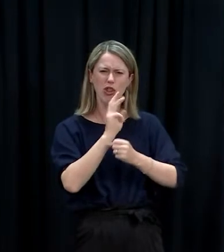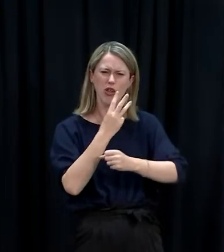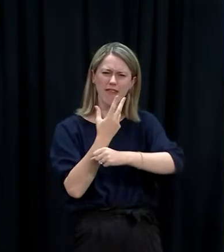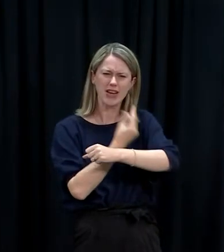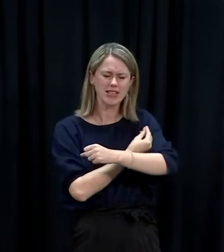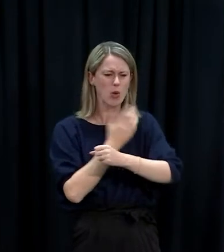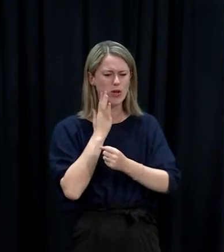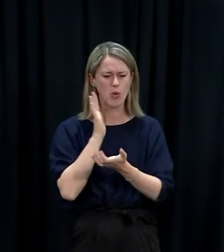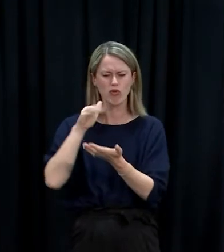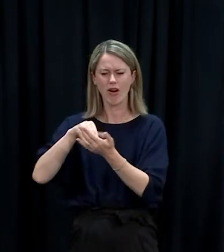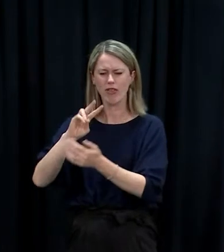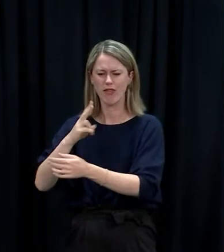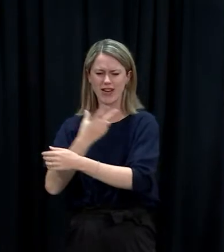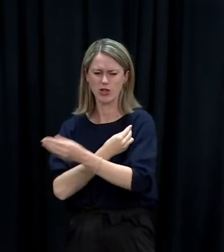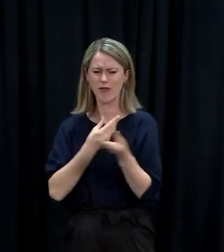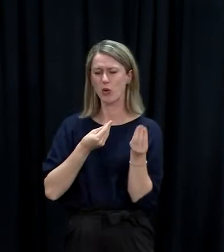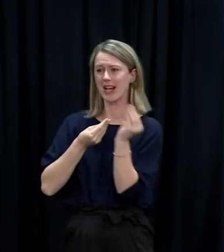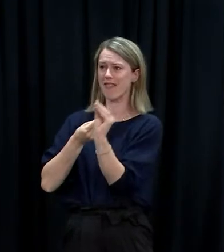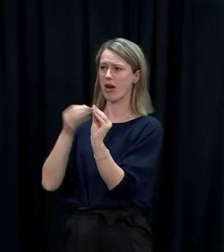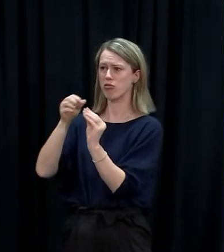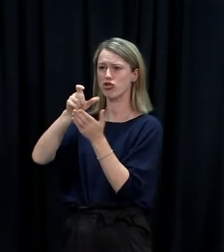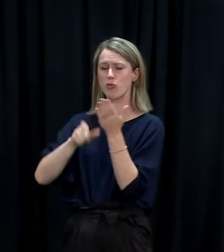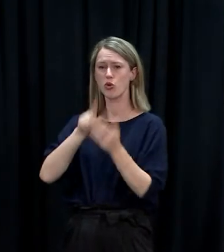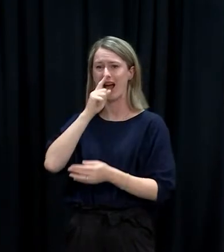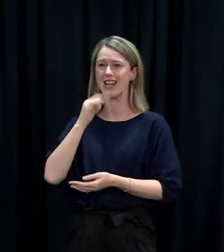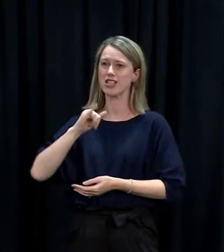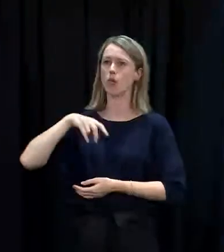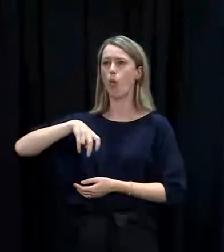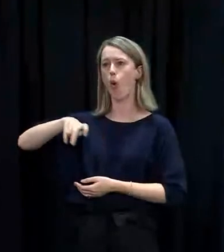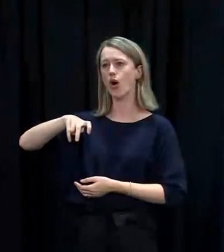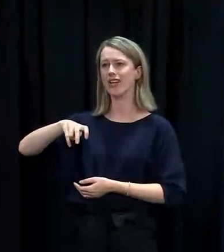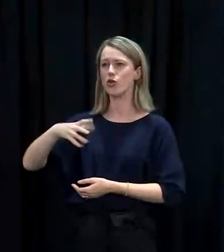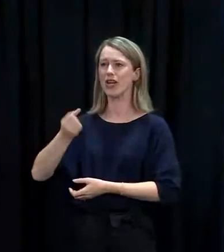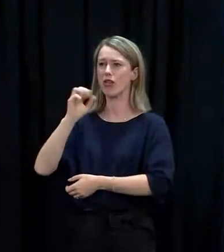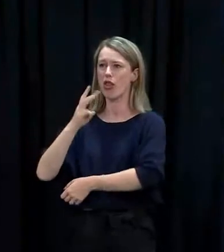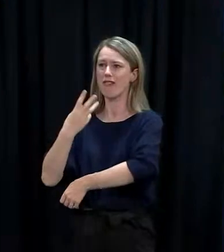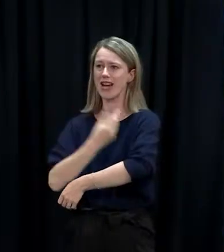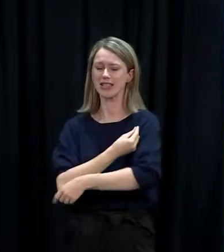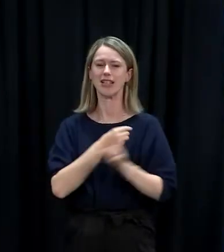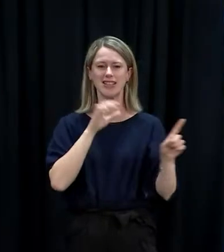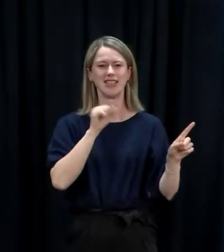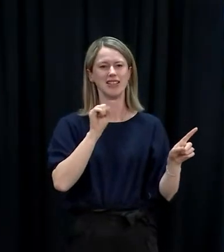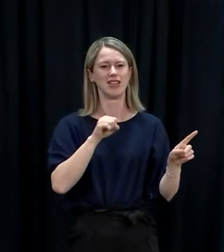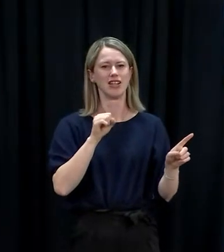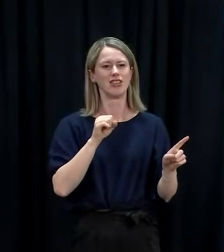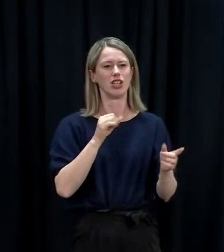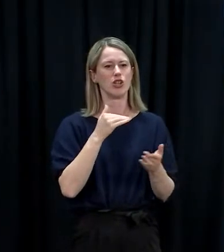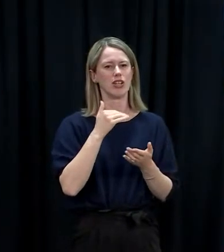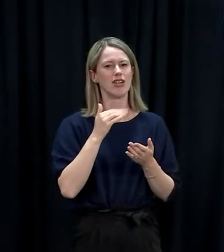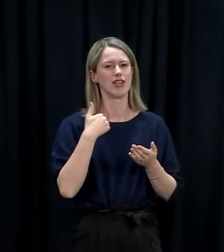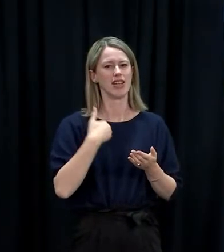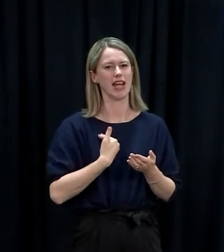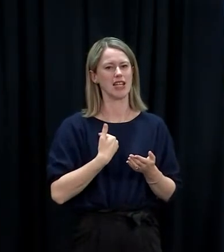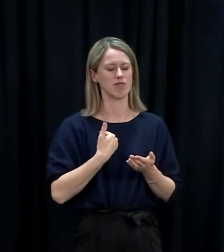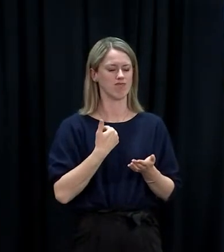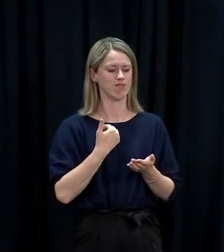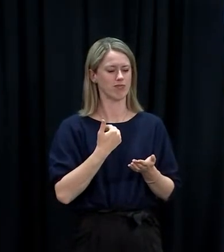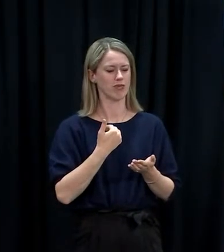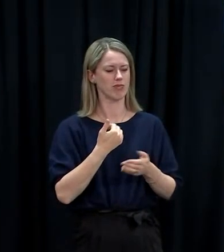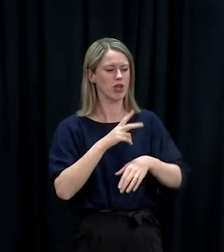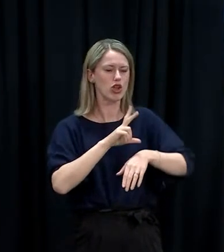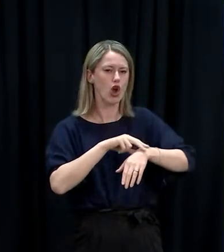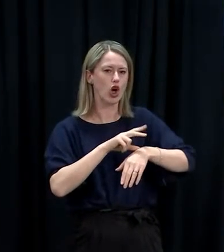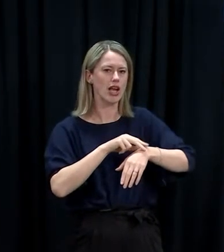when they turn up the third dose. They can't just go up to a clinic, walk in and get it? Correct. There will need to be, it will need to be on the advice of and